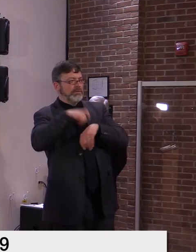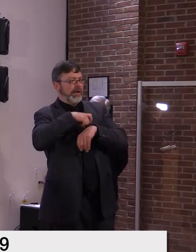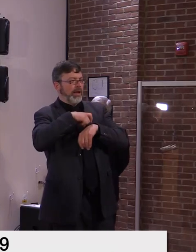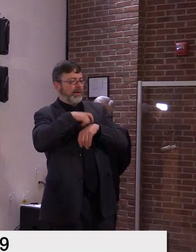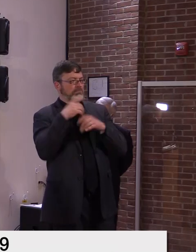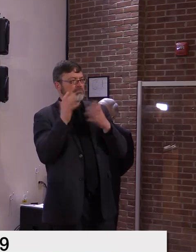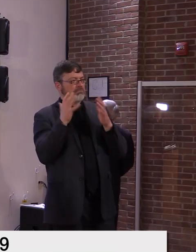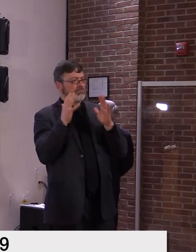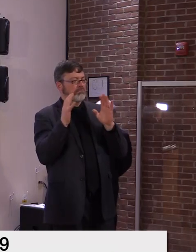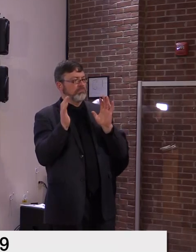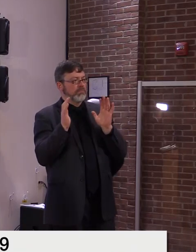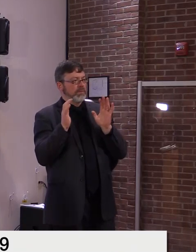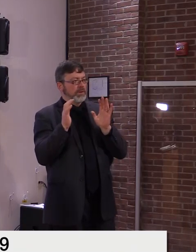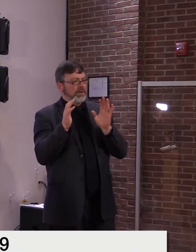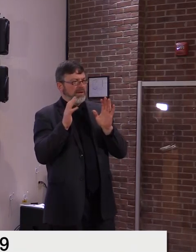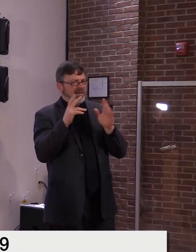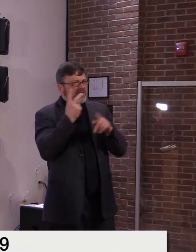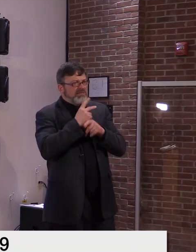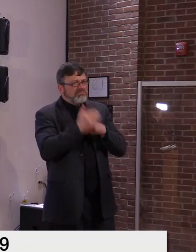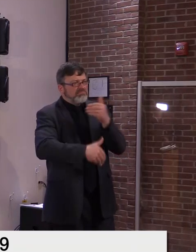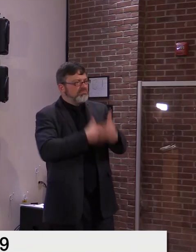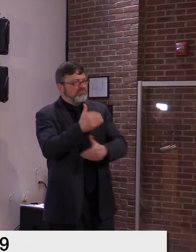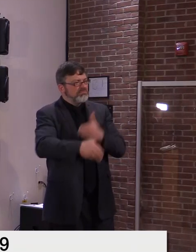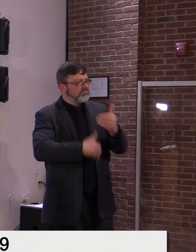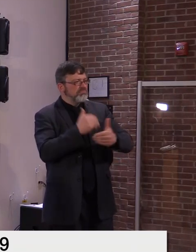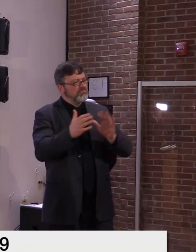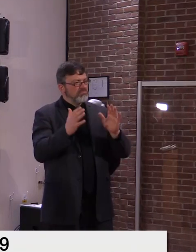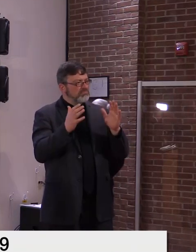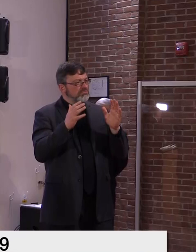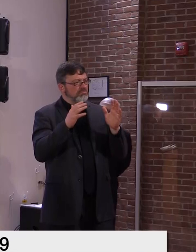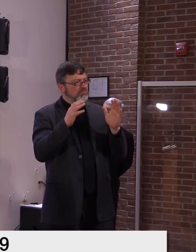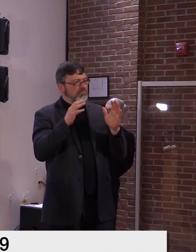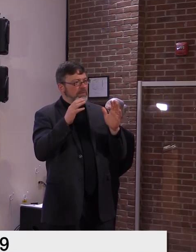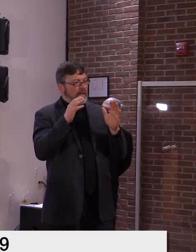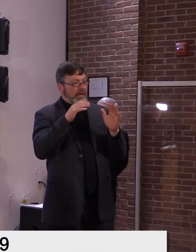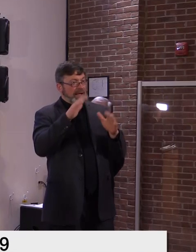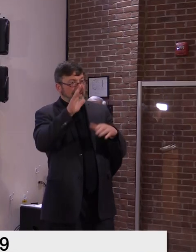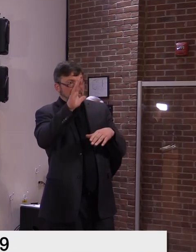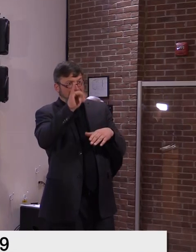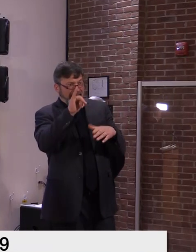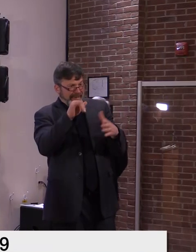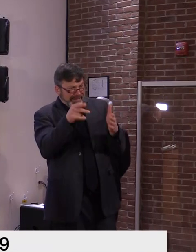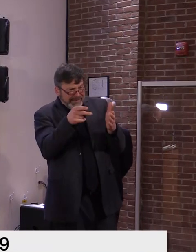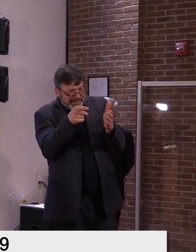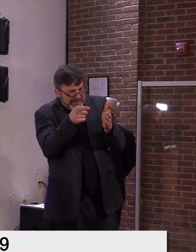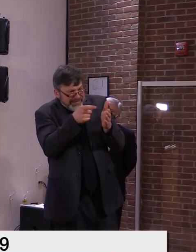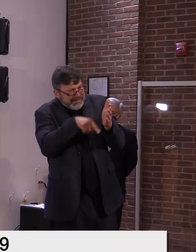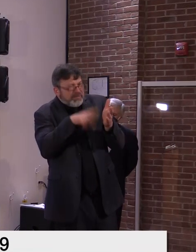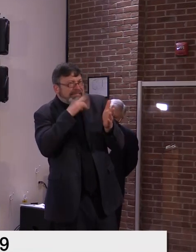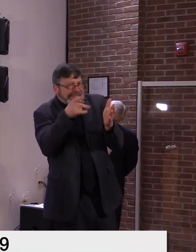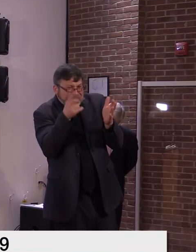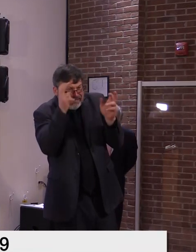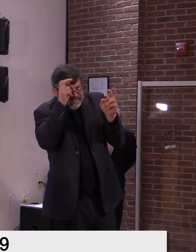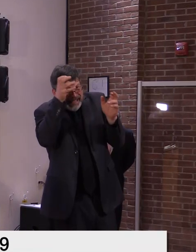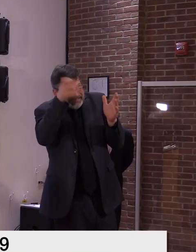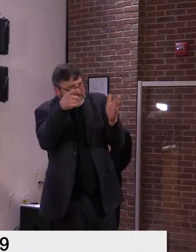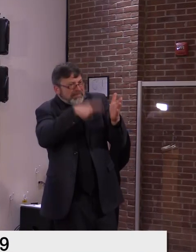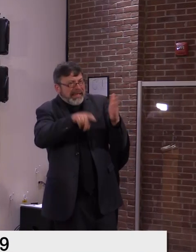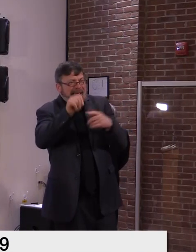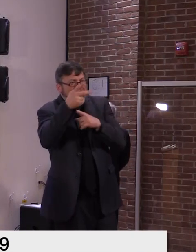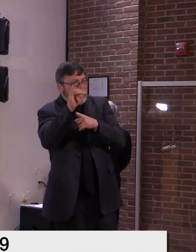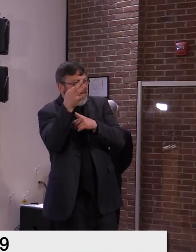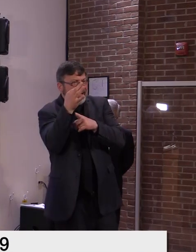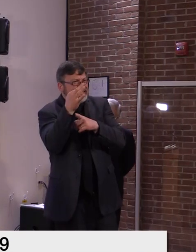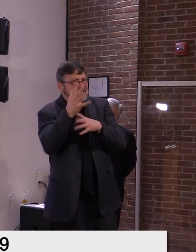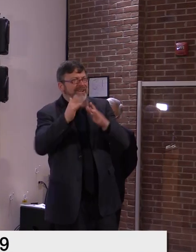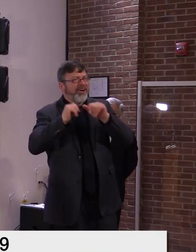this happen by the 19th. By the 19th, everyone 16 and over will be able to sign up